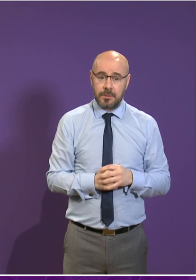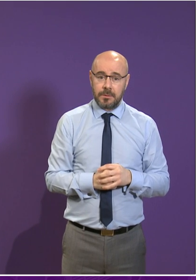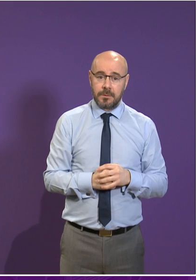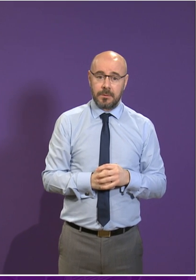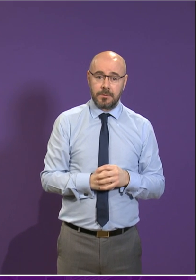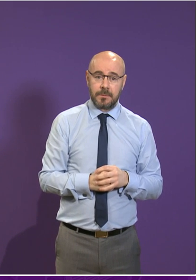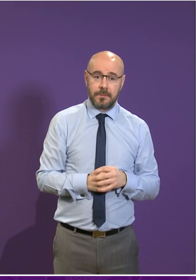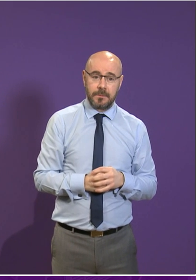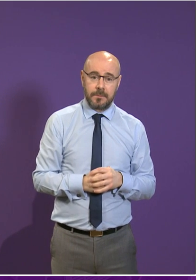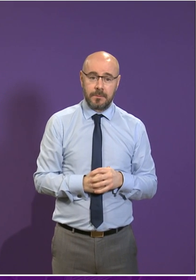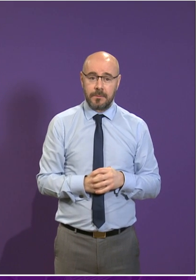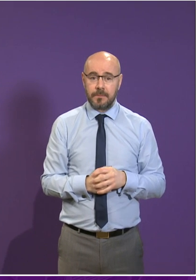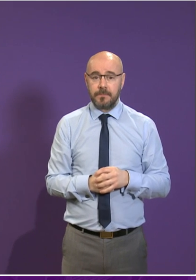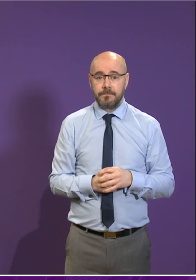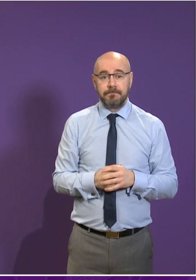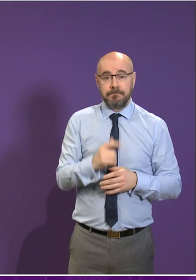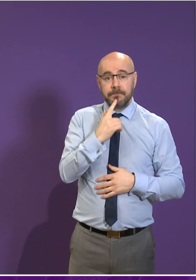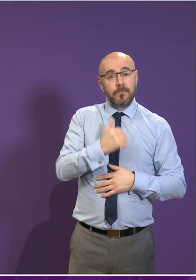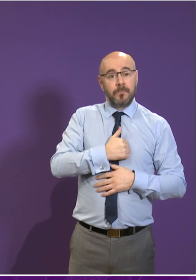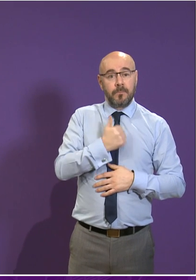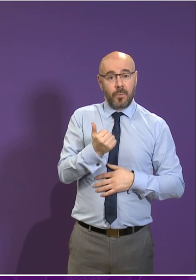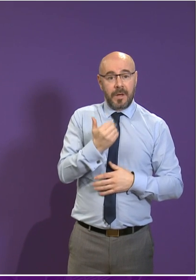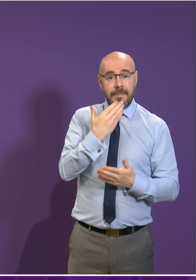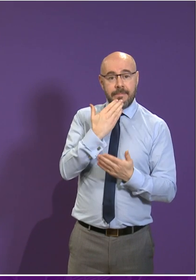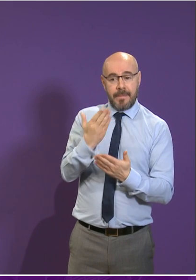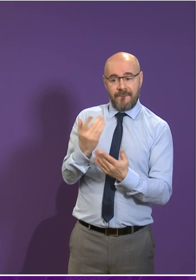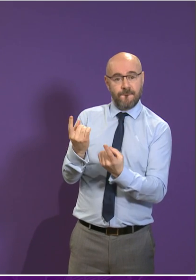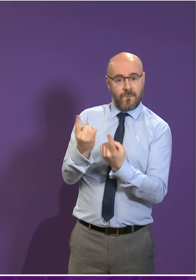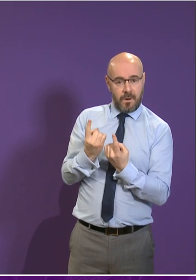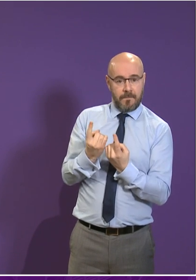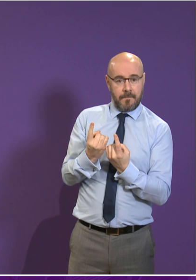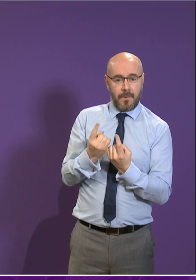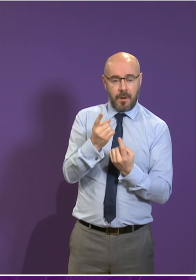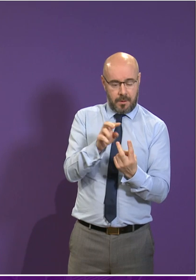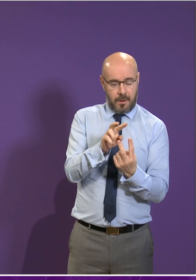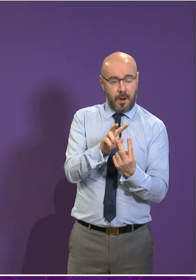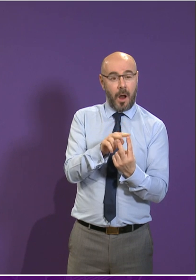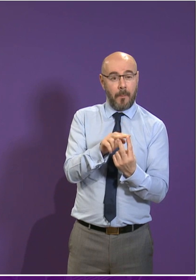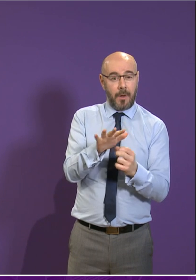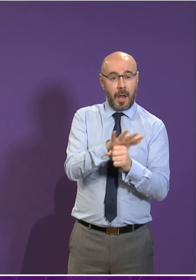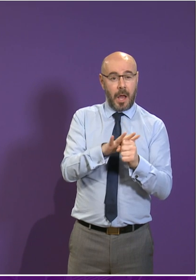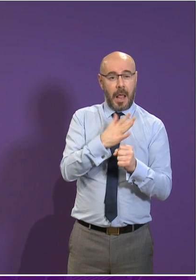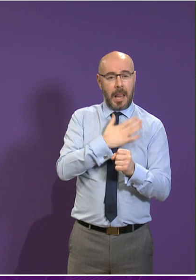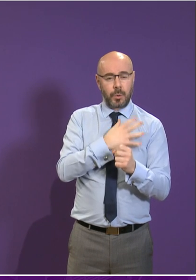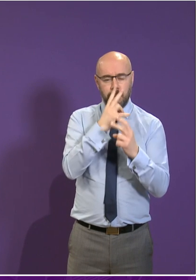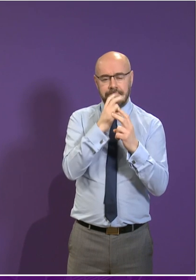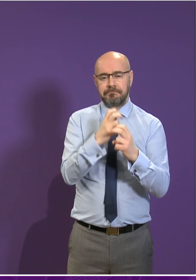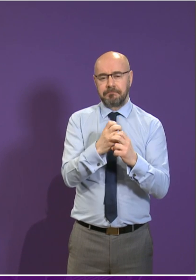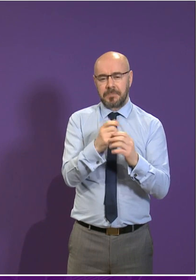Thank you. Jeremy. Good morning. And thank you very much for coming. Just a couple of areas I'd just like to explore a wee bit